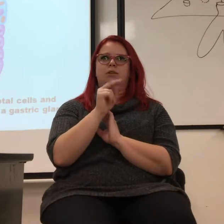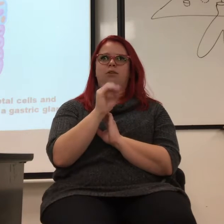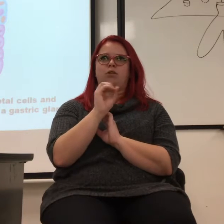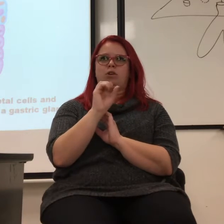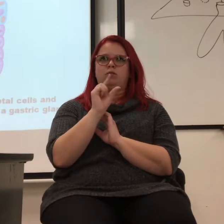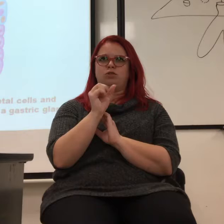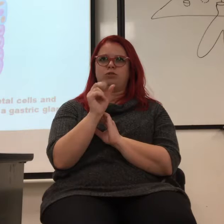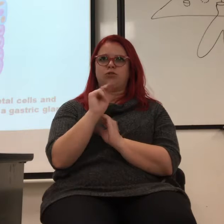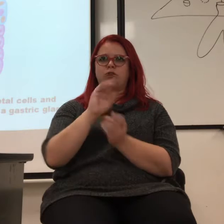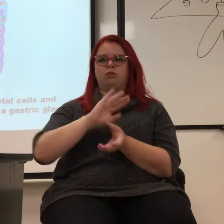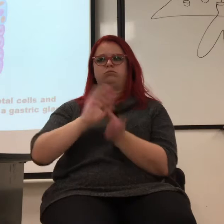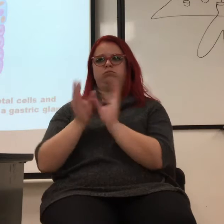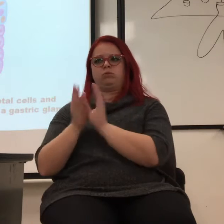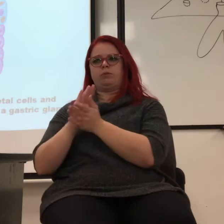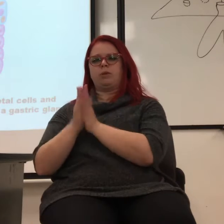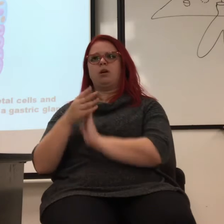pepsin.